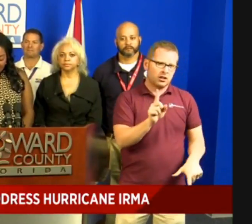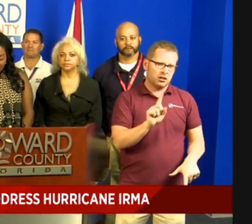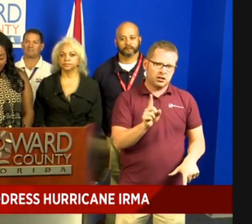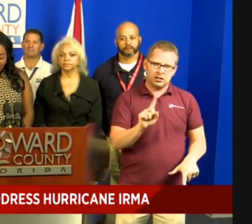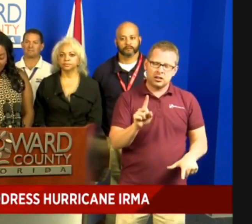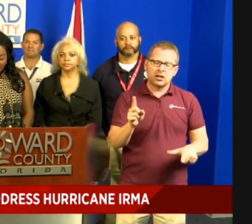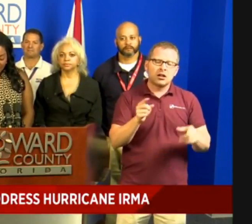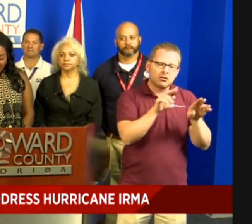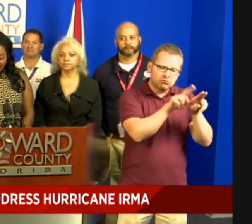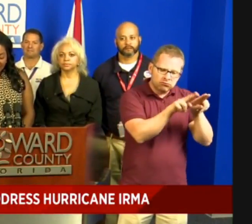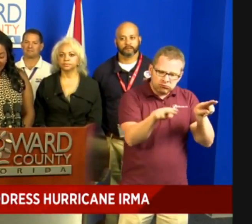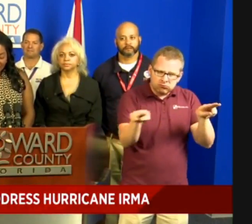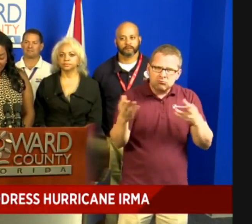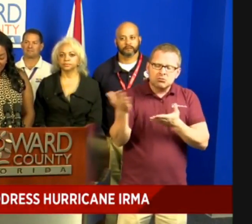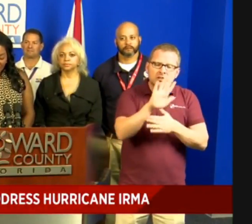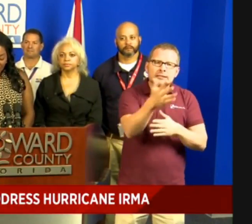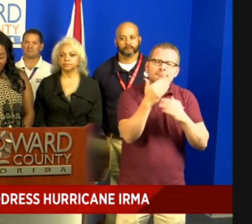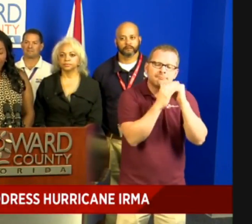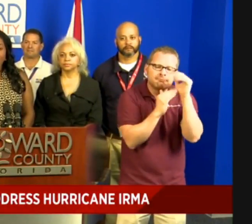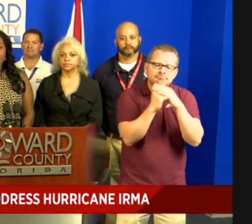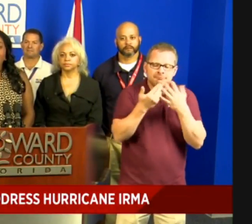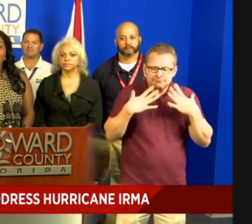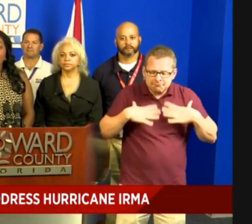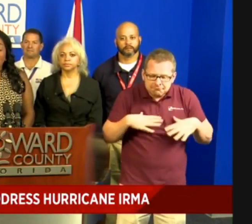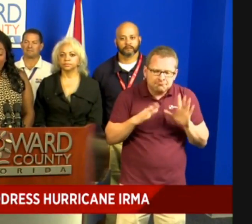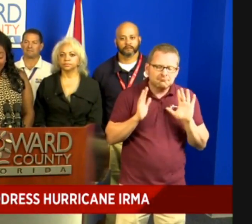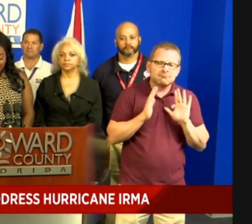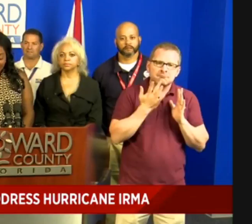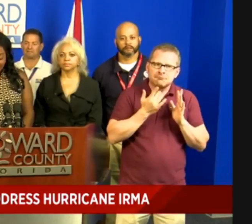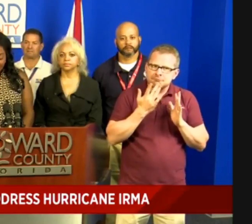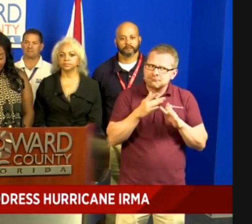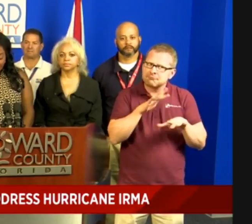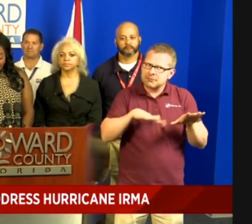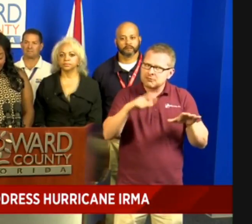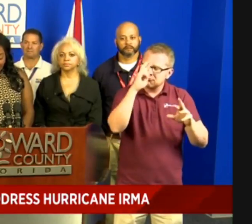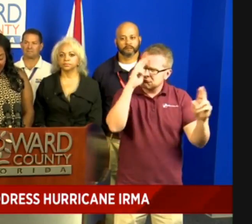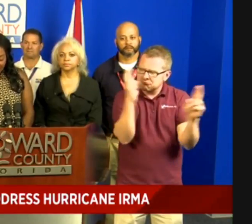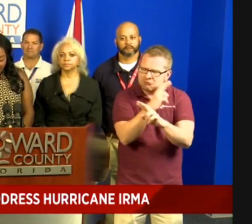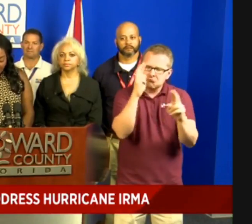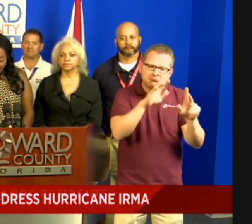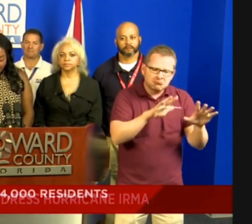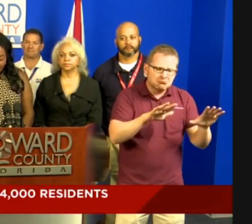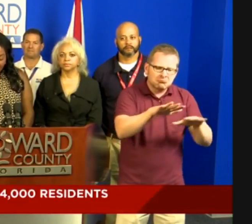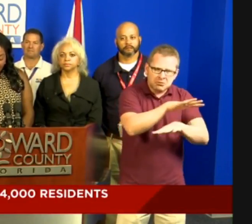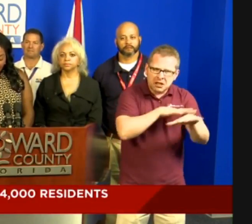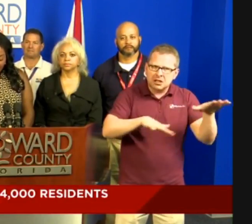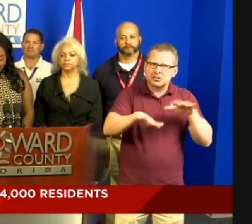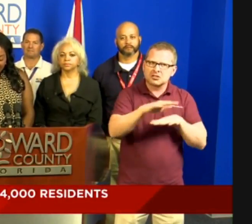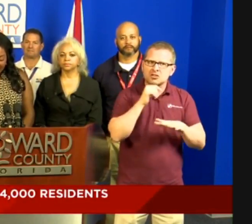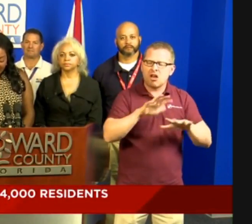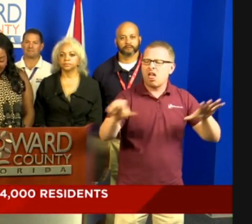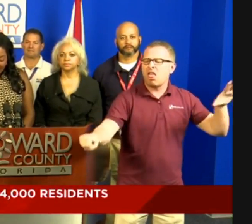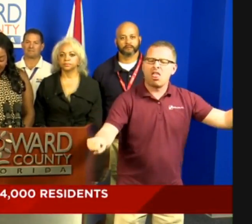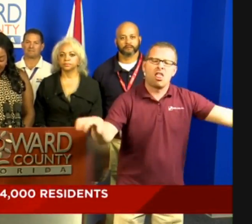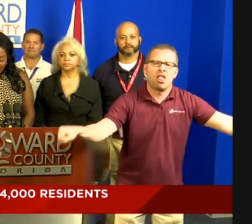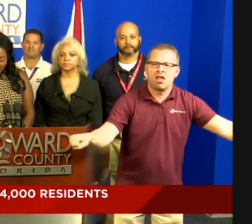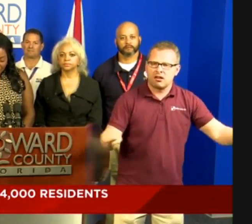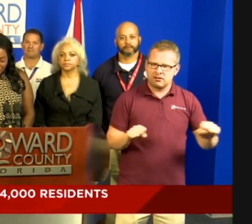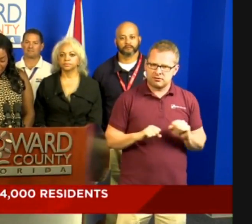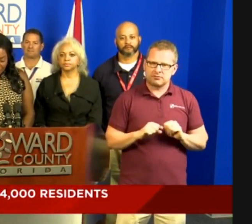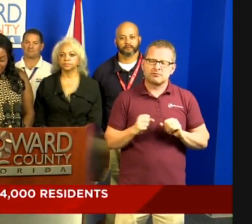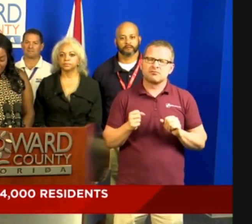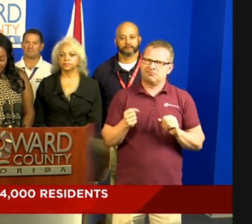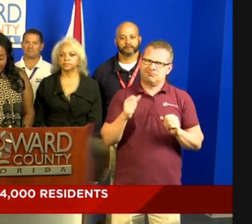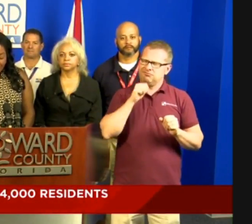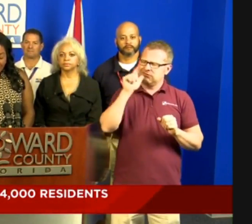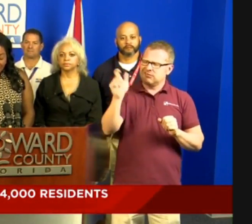bring excessively large or cumbersome items. We've had reports of some folks bringing king-size mattresses,